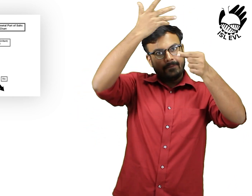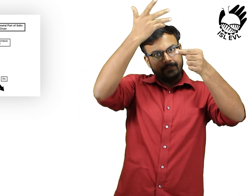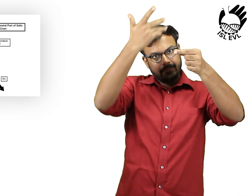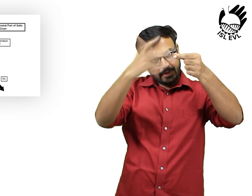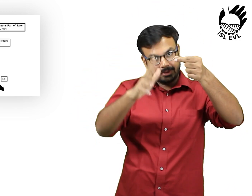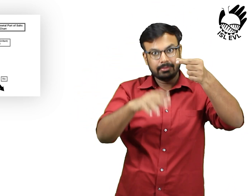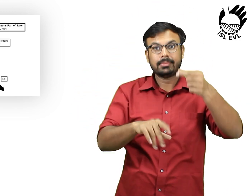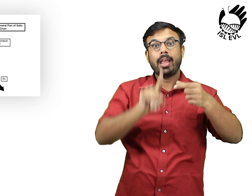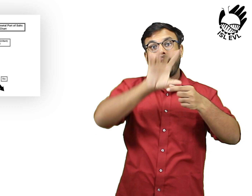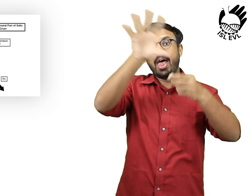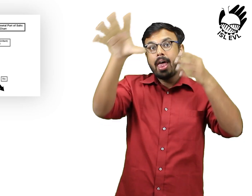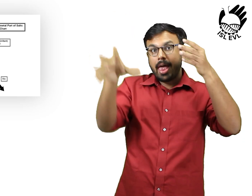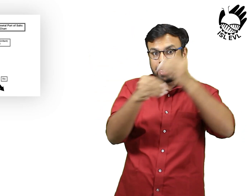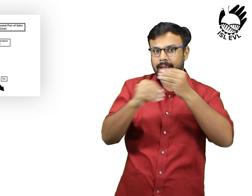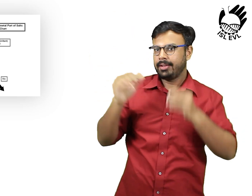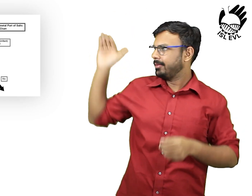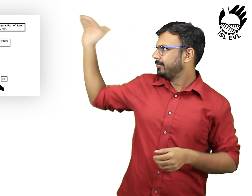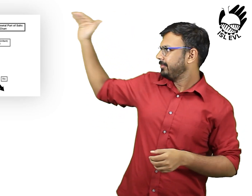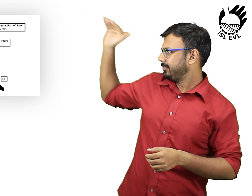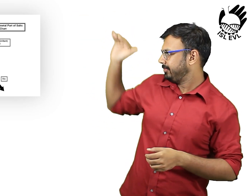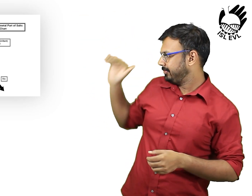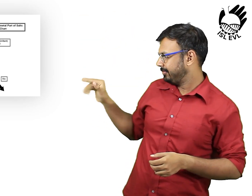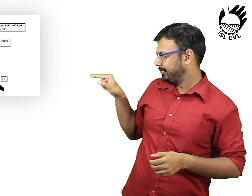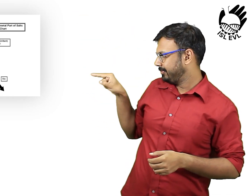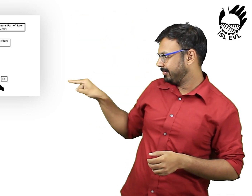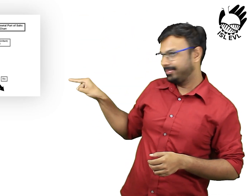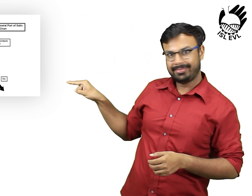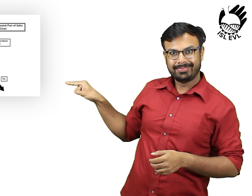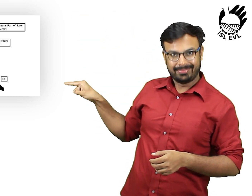measure of the sample to be tested into a clean test tube.